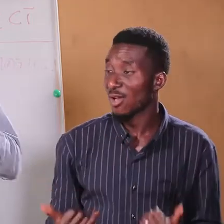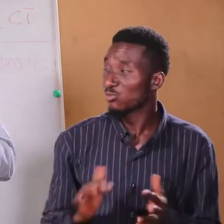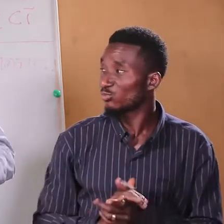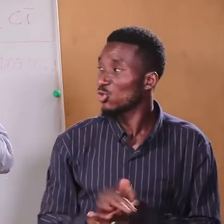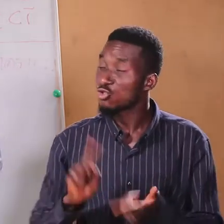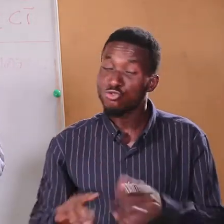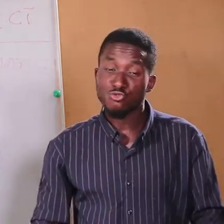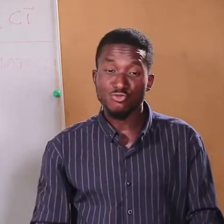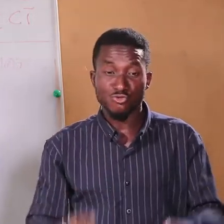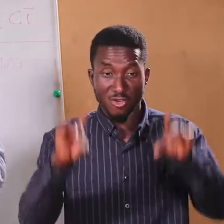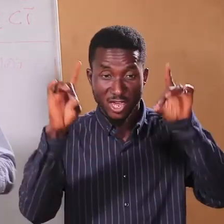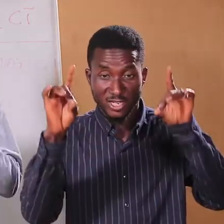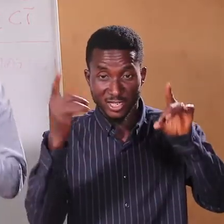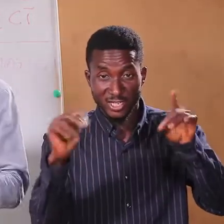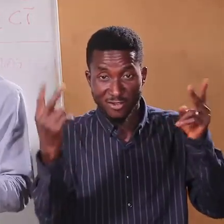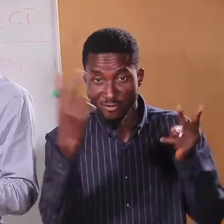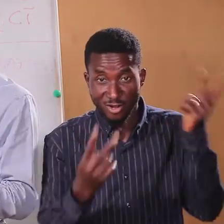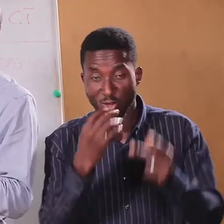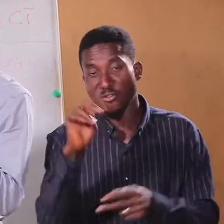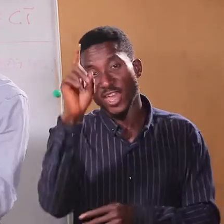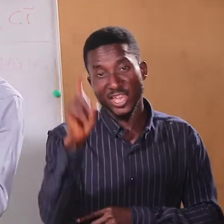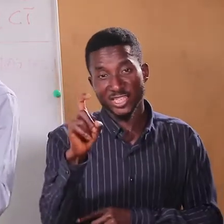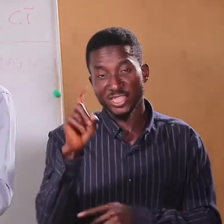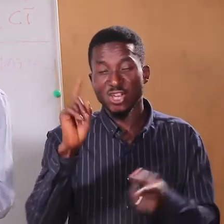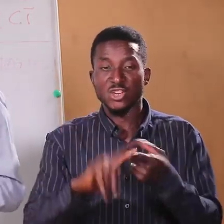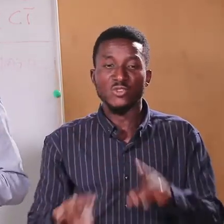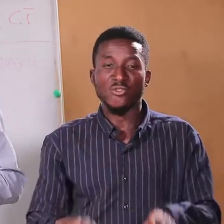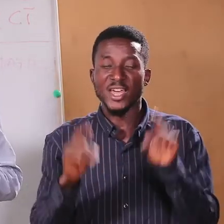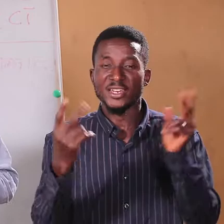Now, to find the corresponding value of x,